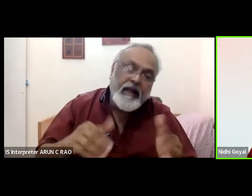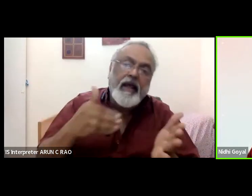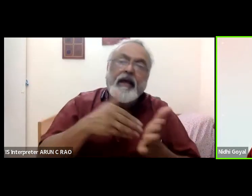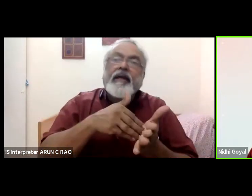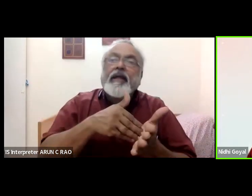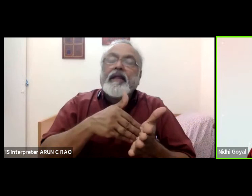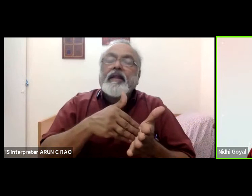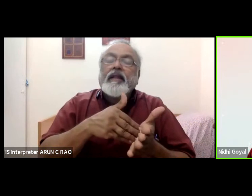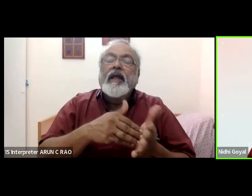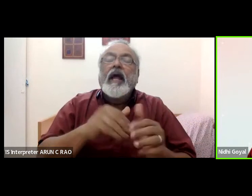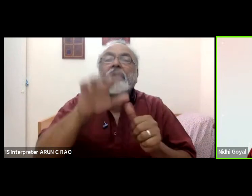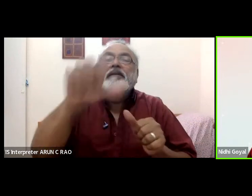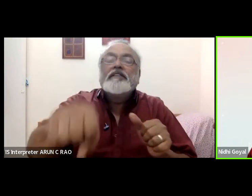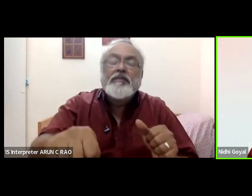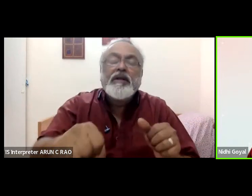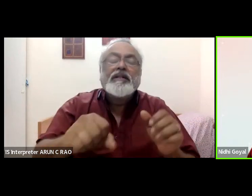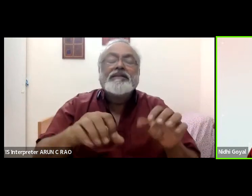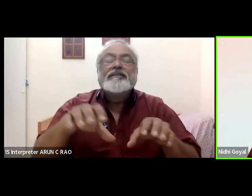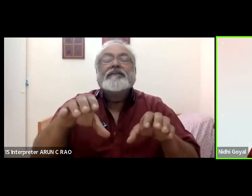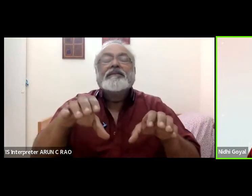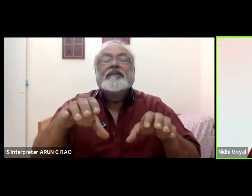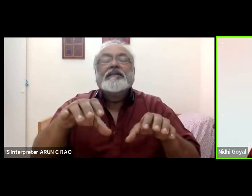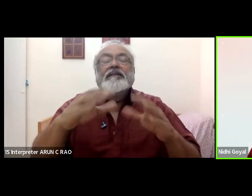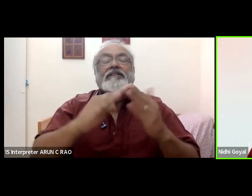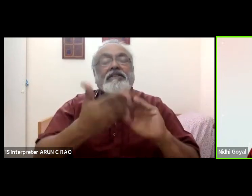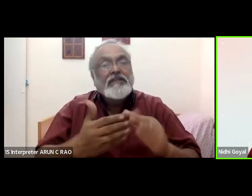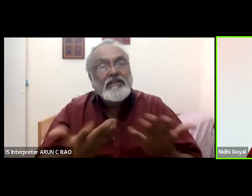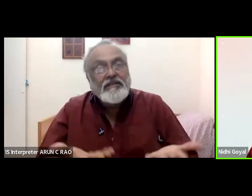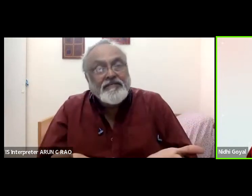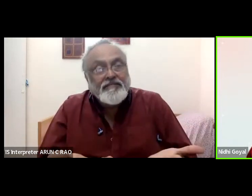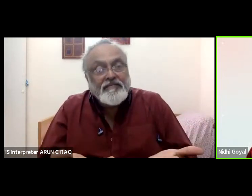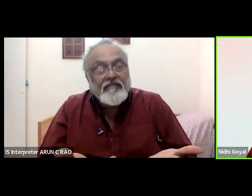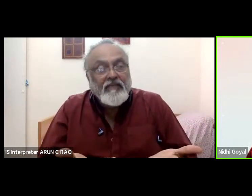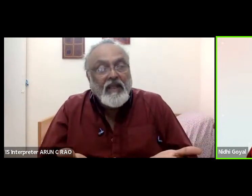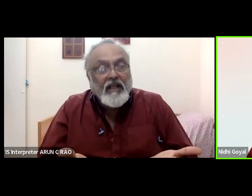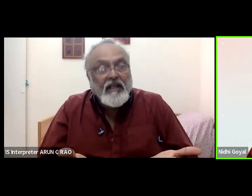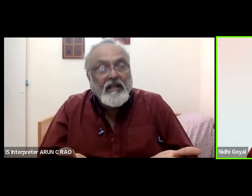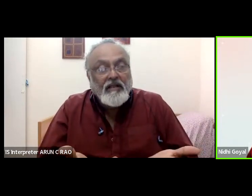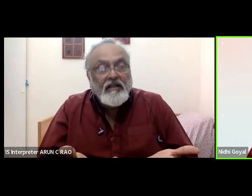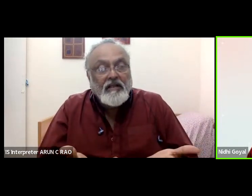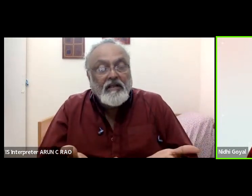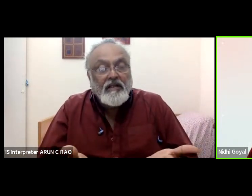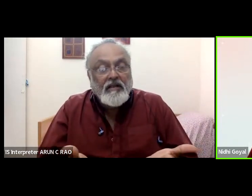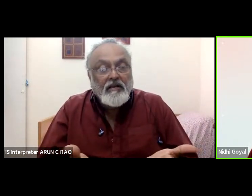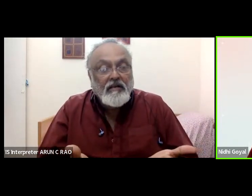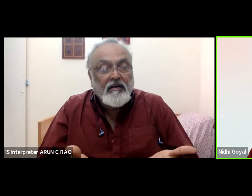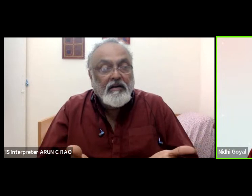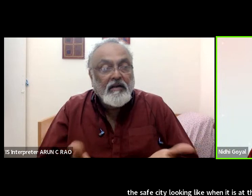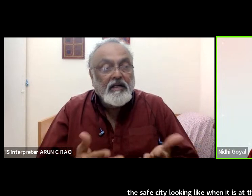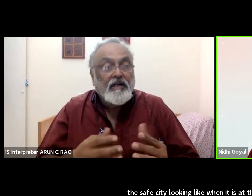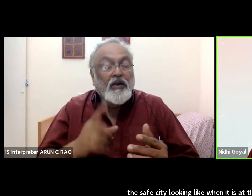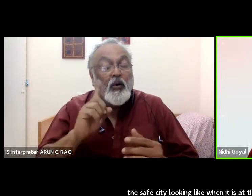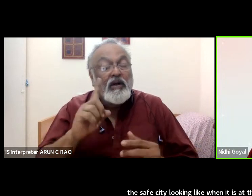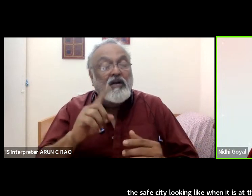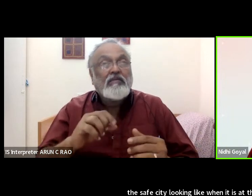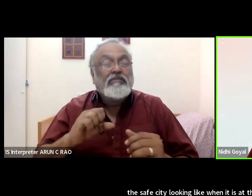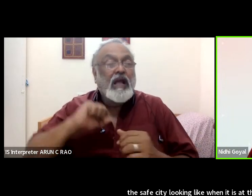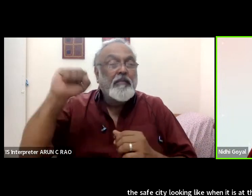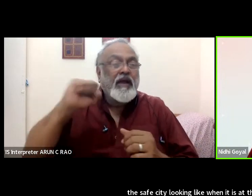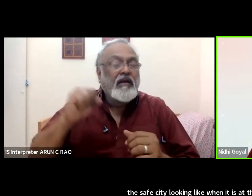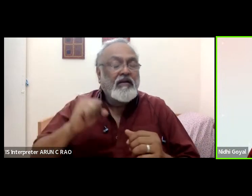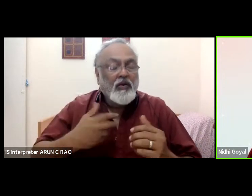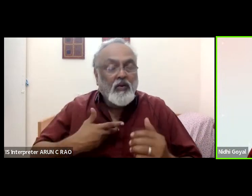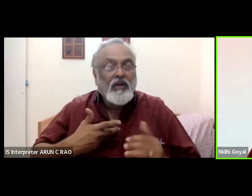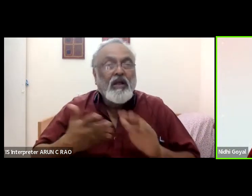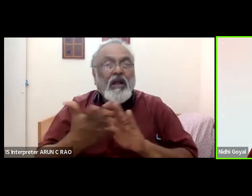safe city looking like when it is at the intersection of gender and disability? One of the campaigns run by us basically said